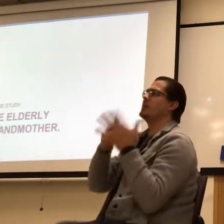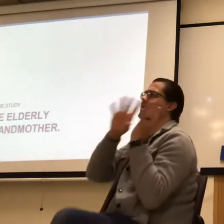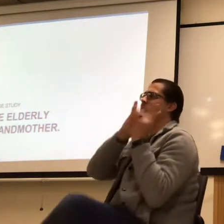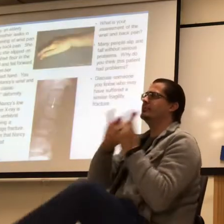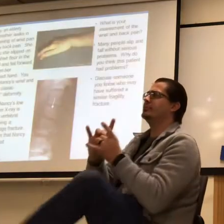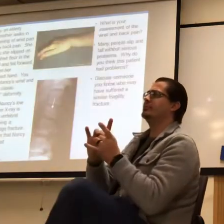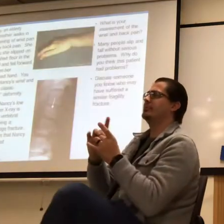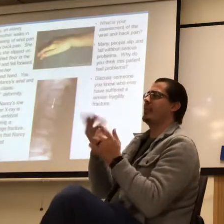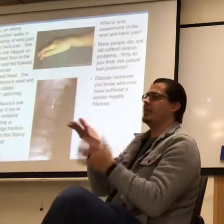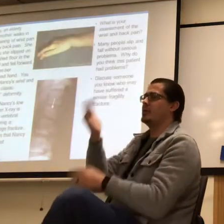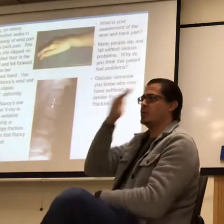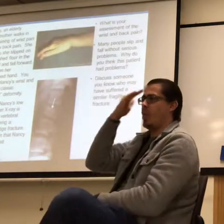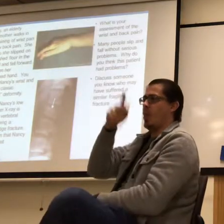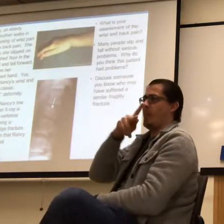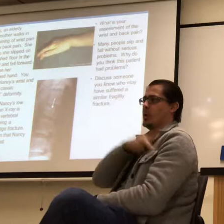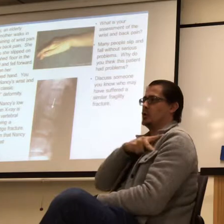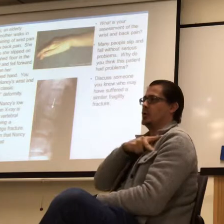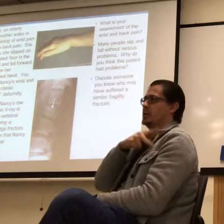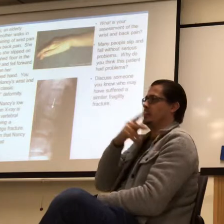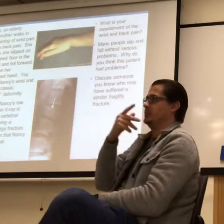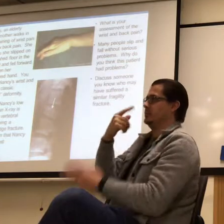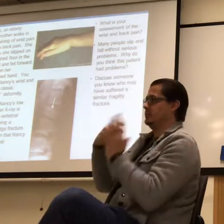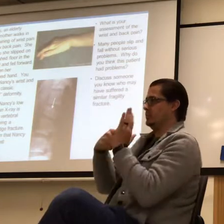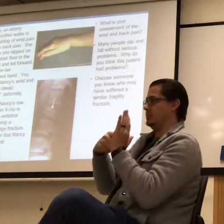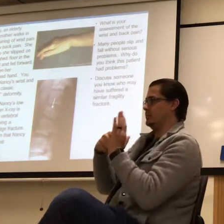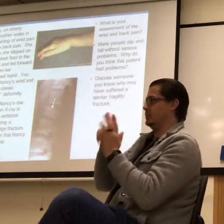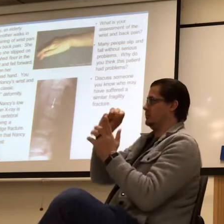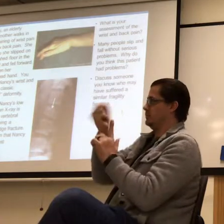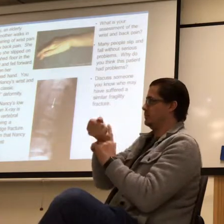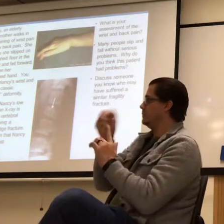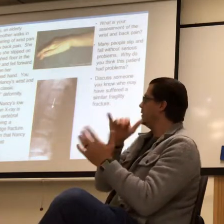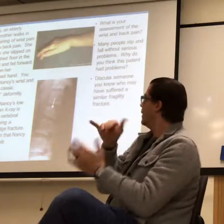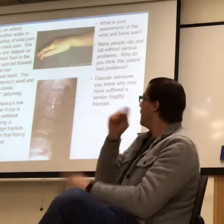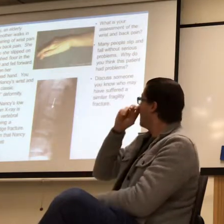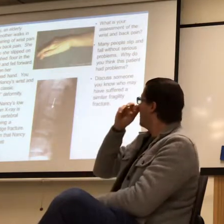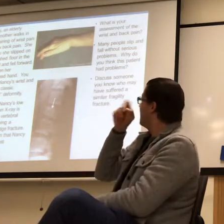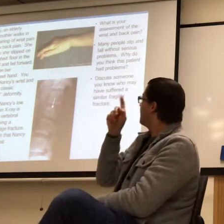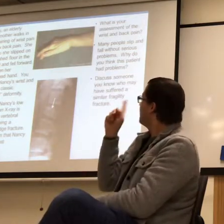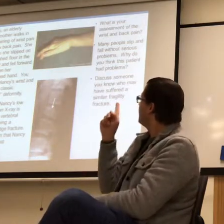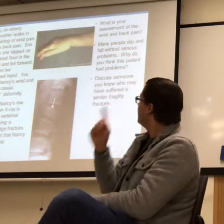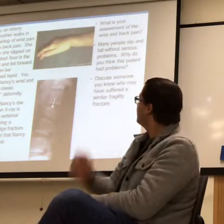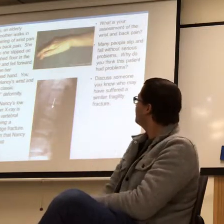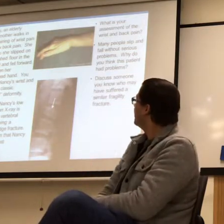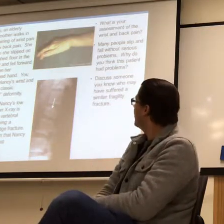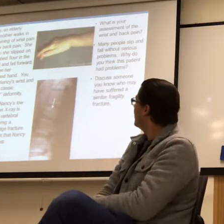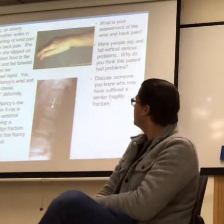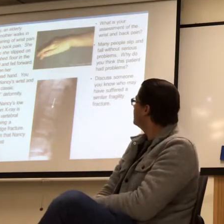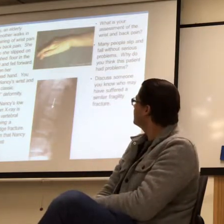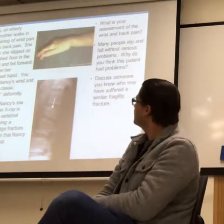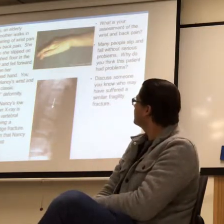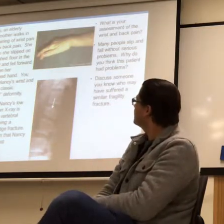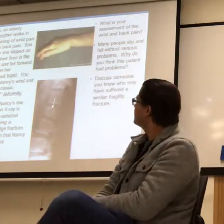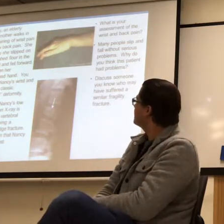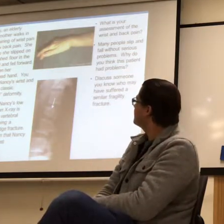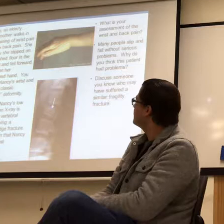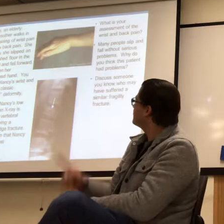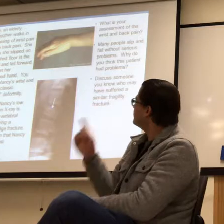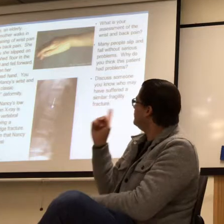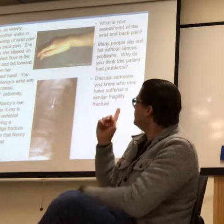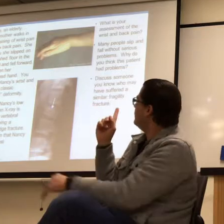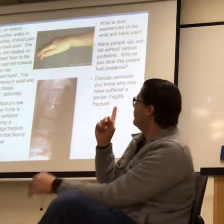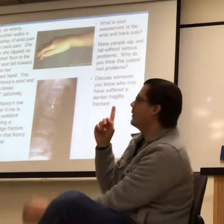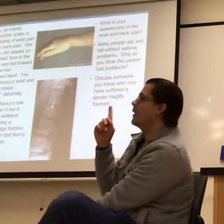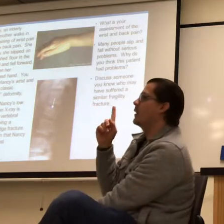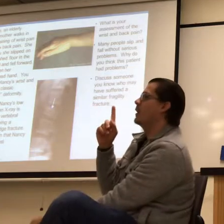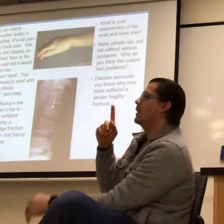known about personally to, like, say, for example, a case study. Let's look at the pictures and let's read what the case study is. The case study is